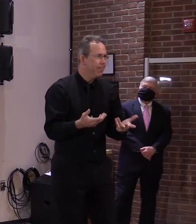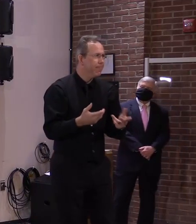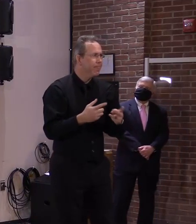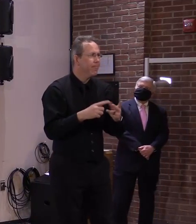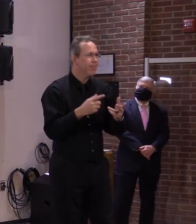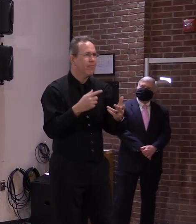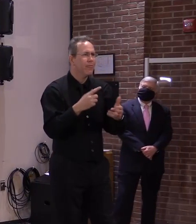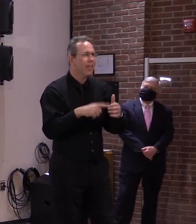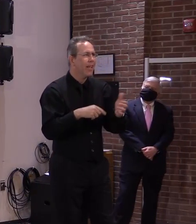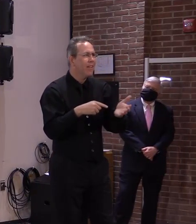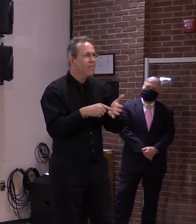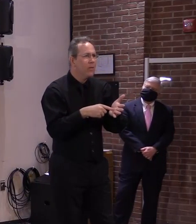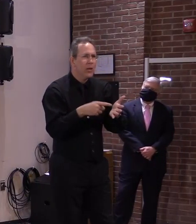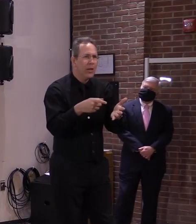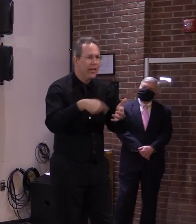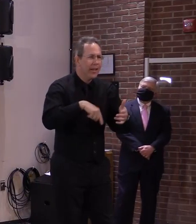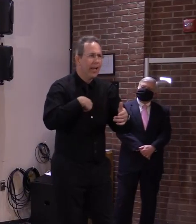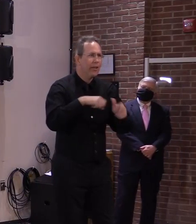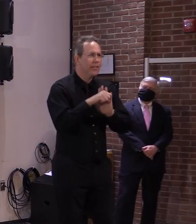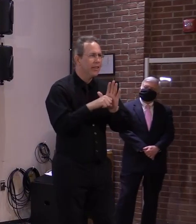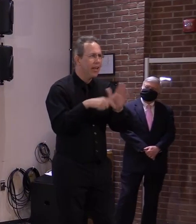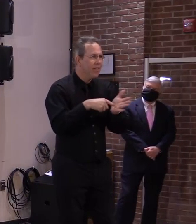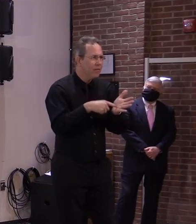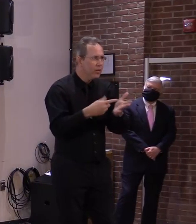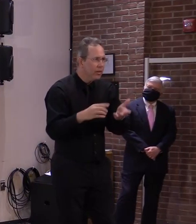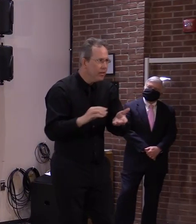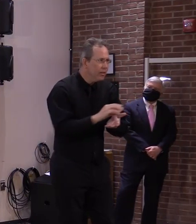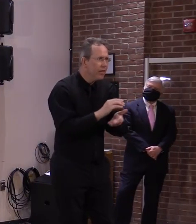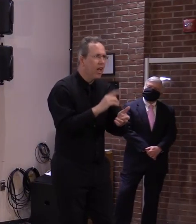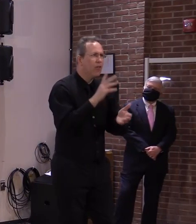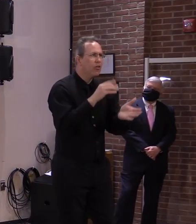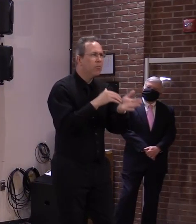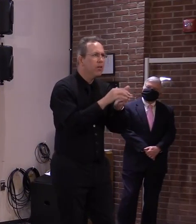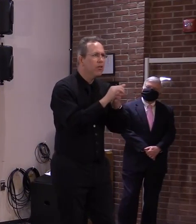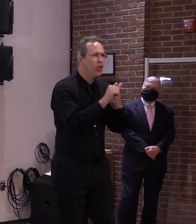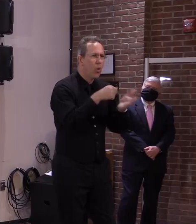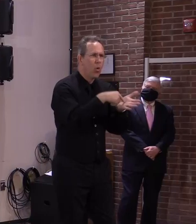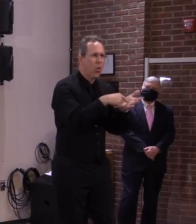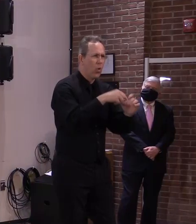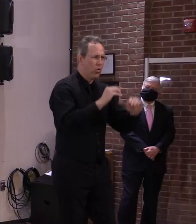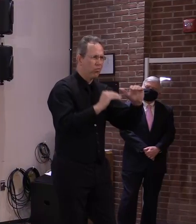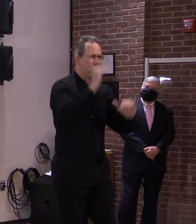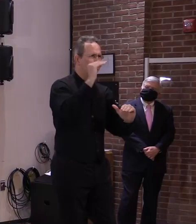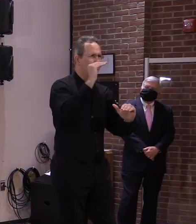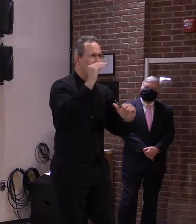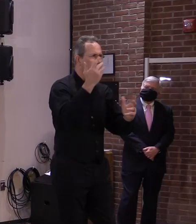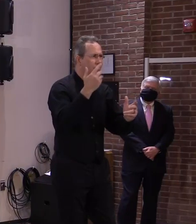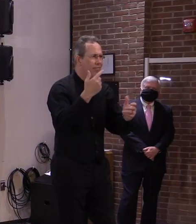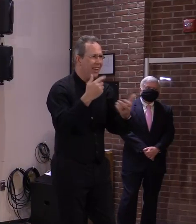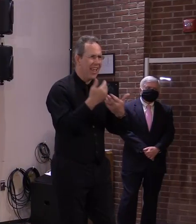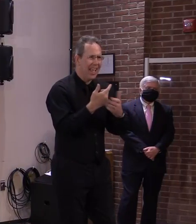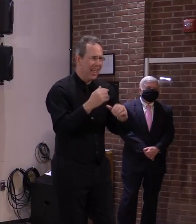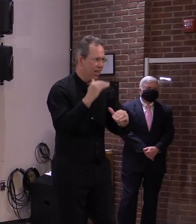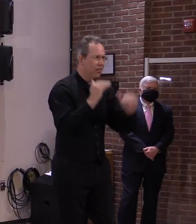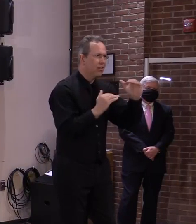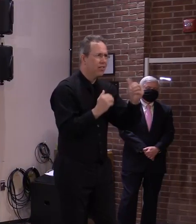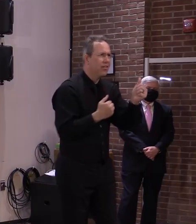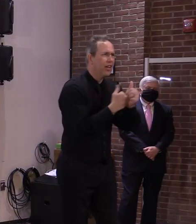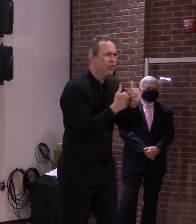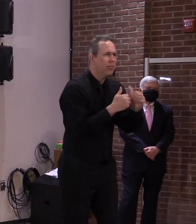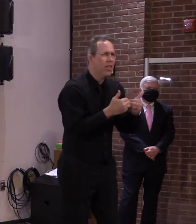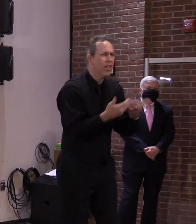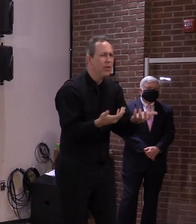this obligation, but we can't keep up, and we can't keep up at this rate. One side